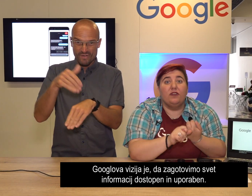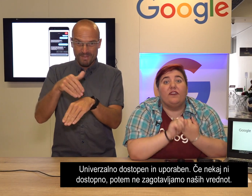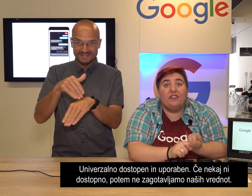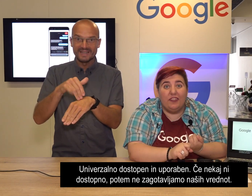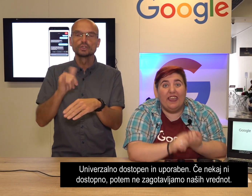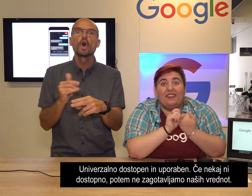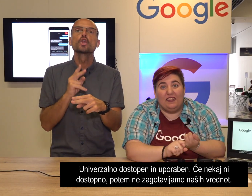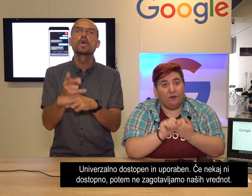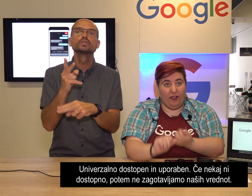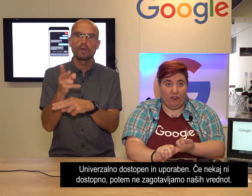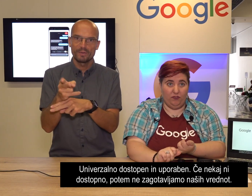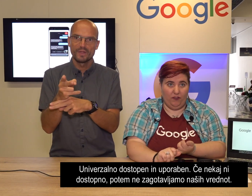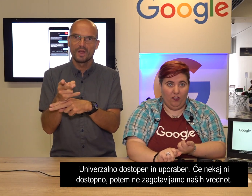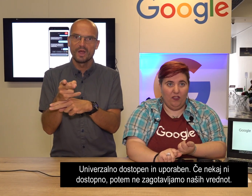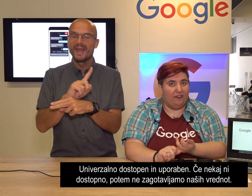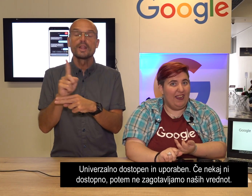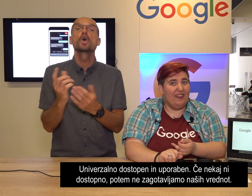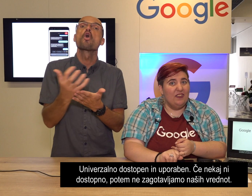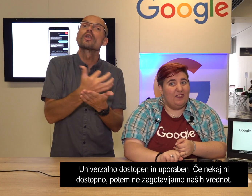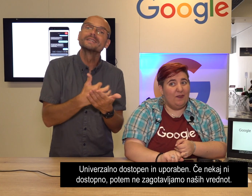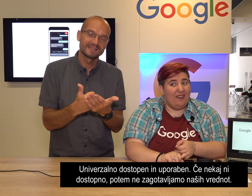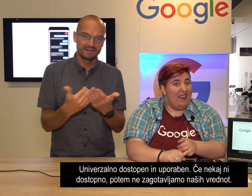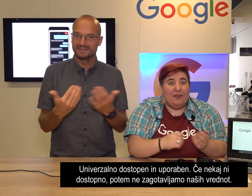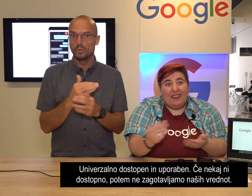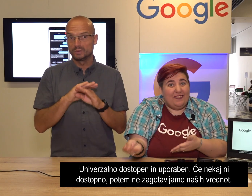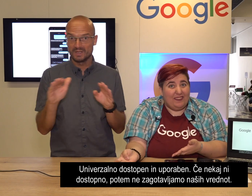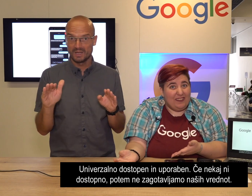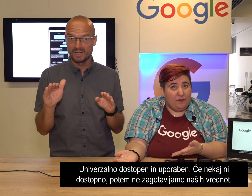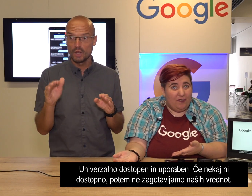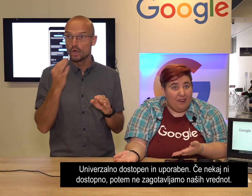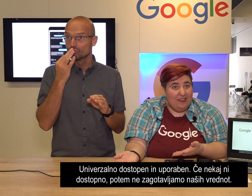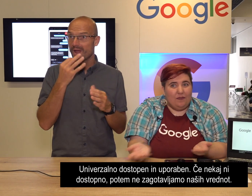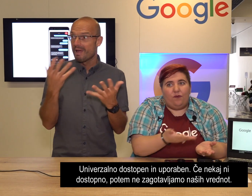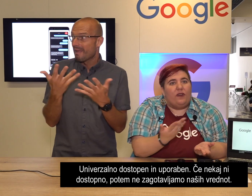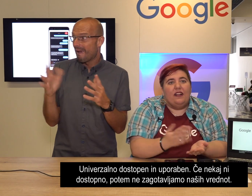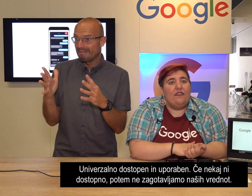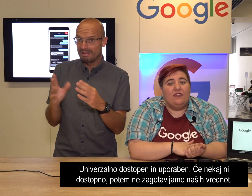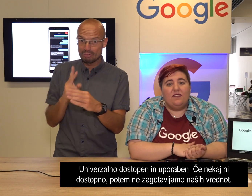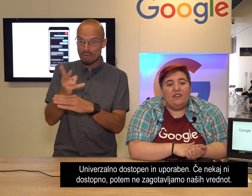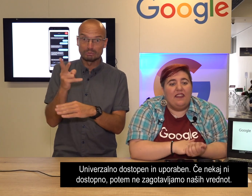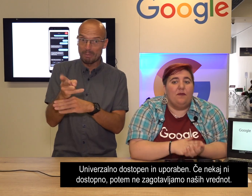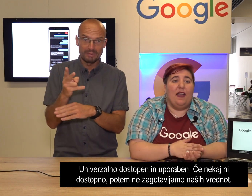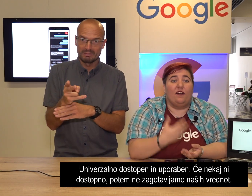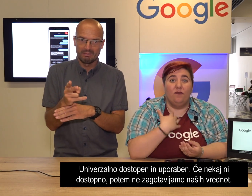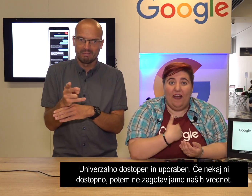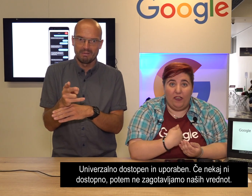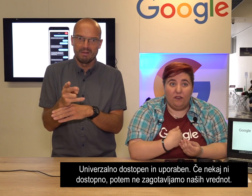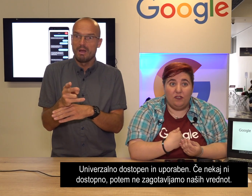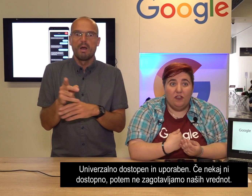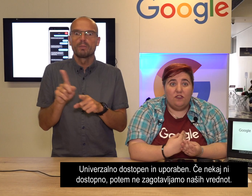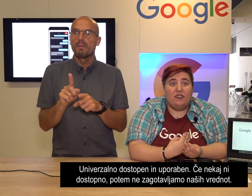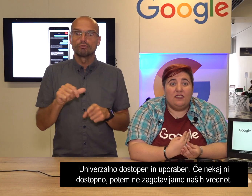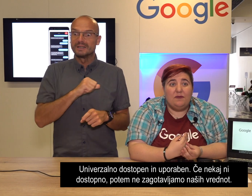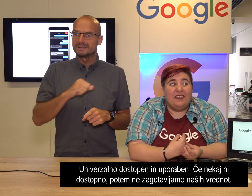useful, universally accessible and useful, right? So if something isn't accessible, we're not even standing by our own